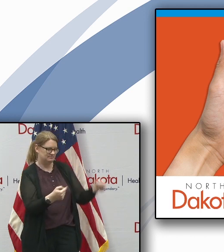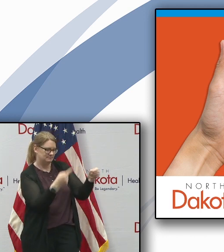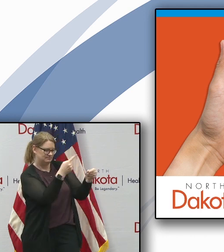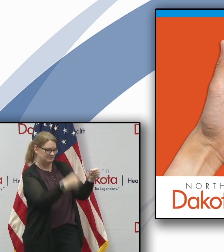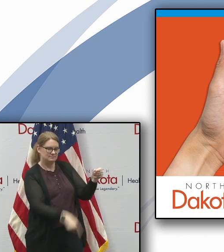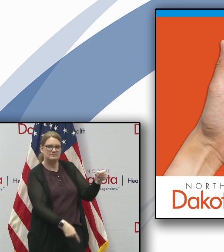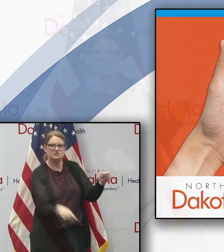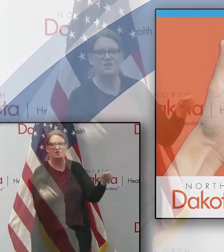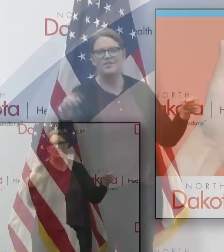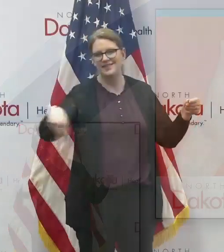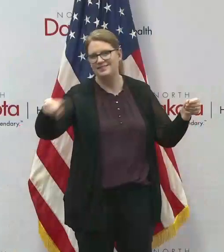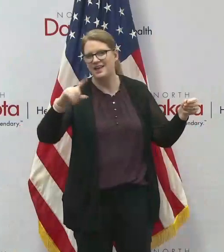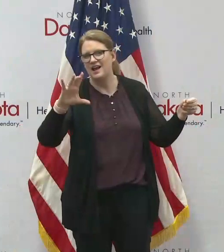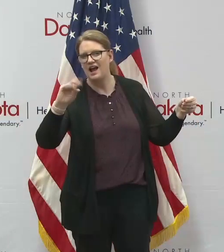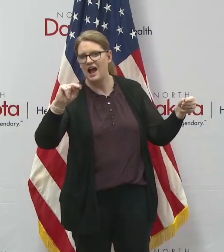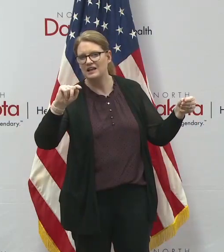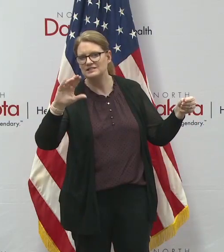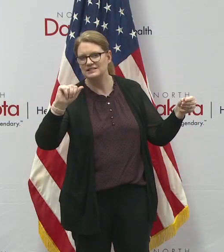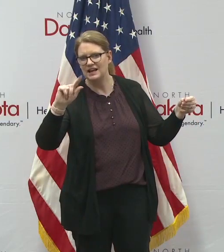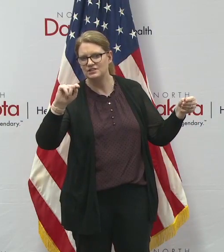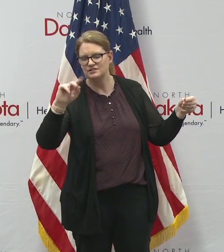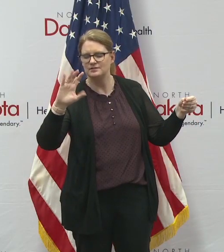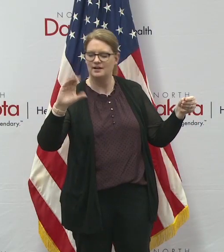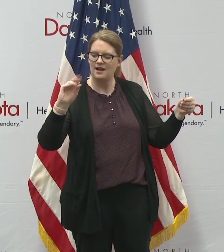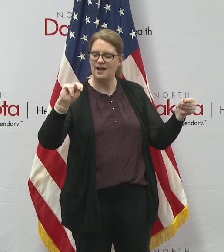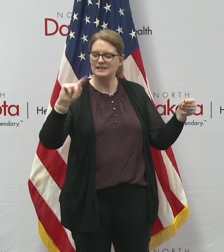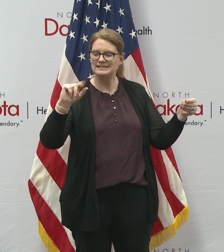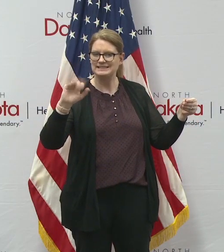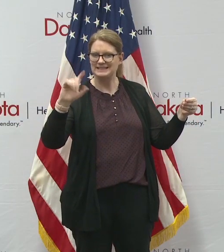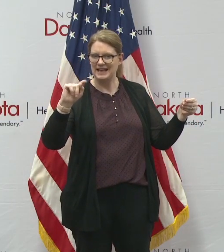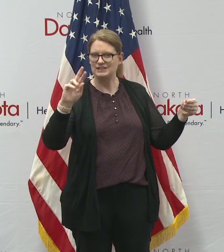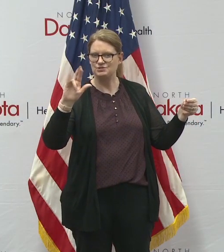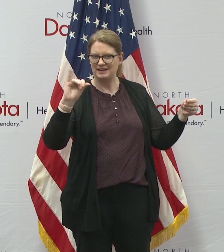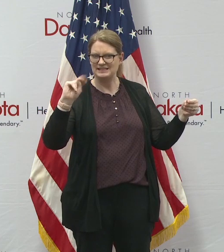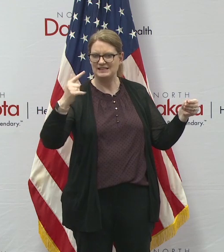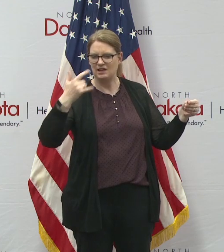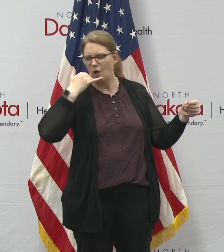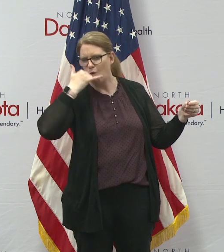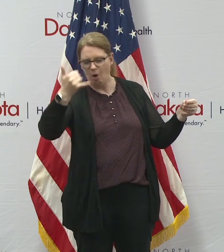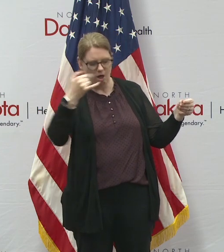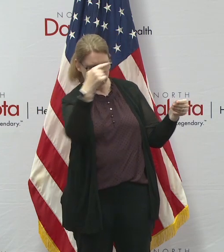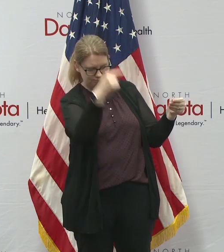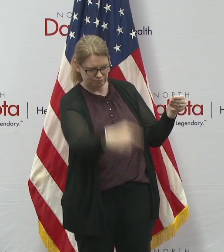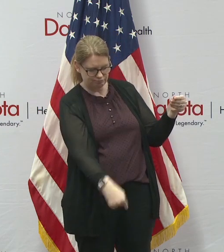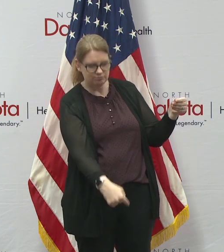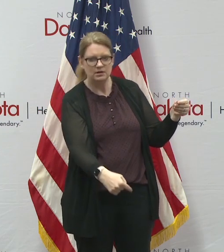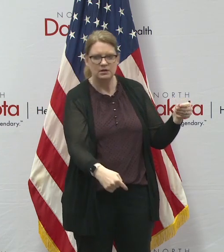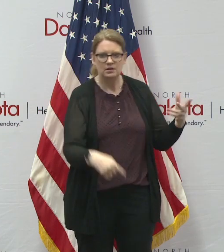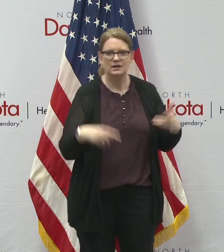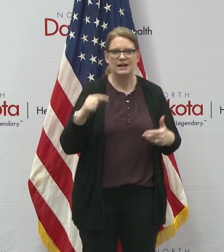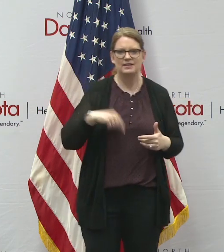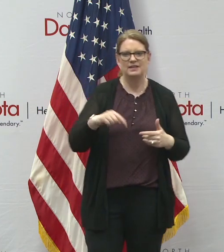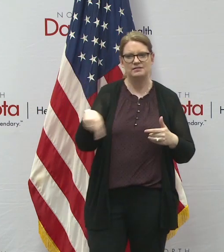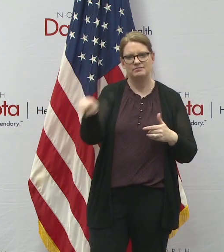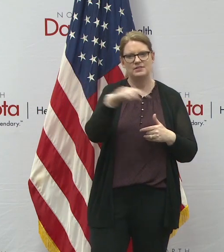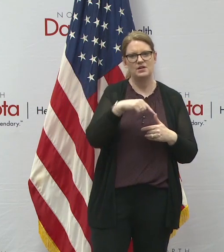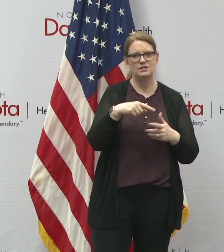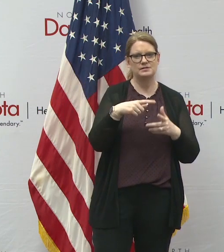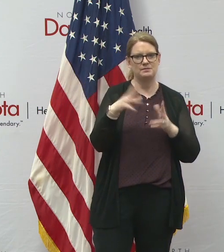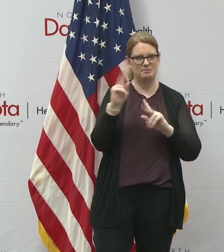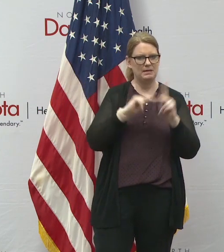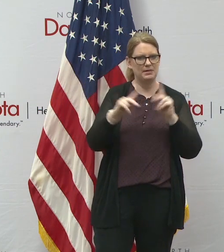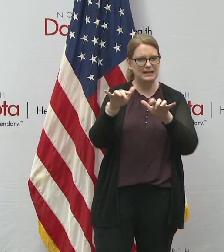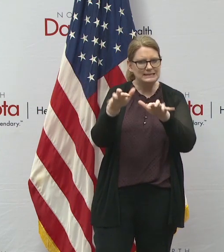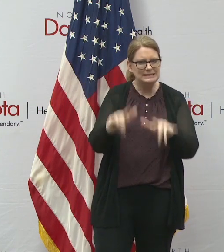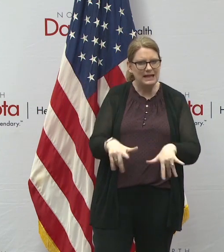it. Because we do have an opportunity sometimes real time during these press conferences to get feedback from those of you that are typing comments